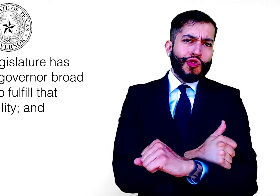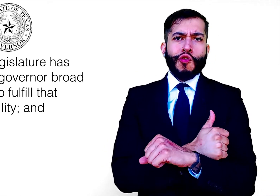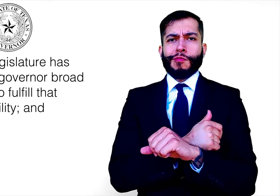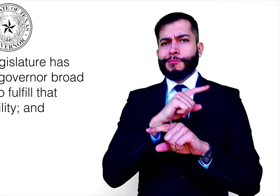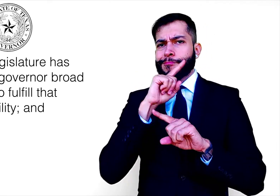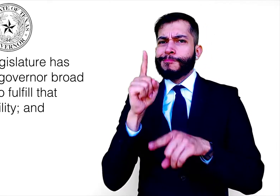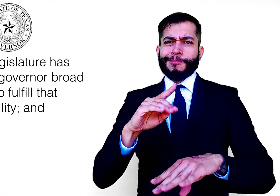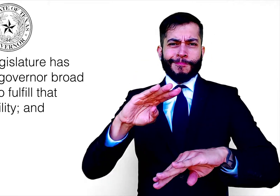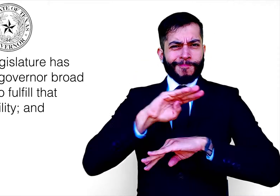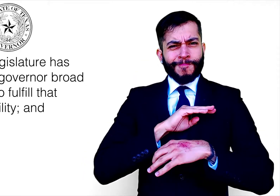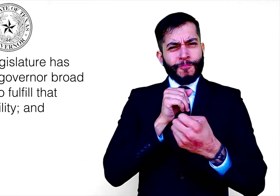responsibility.